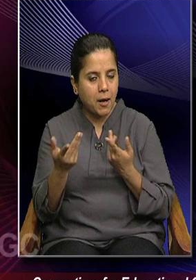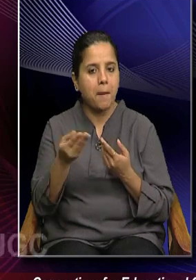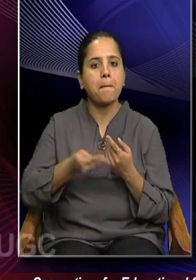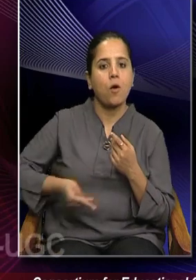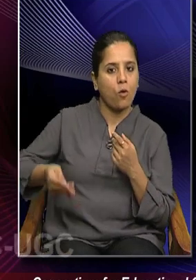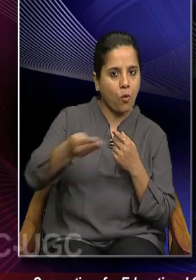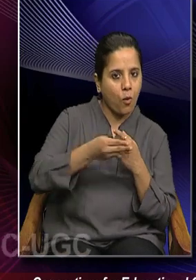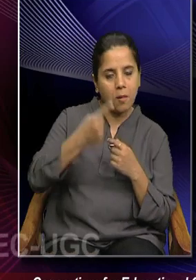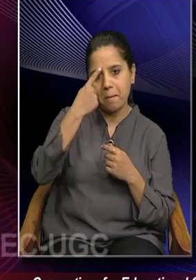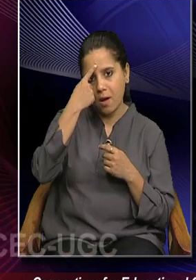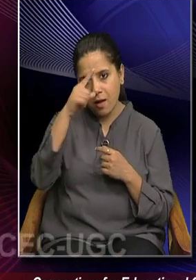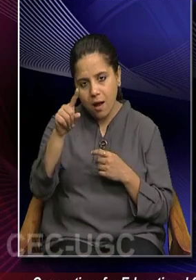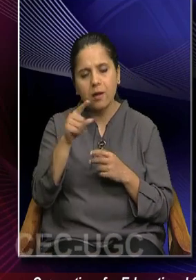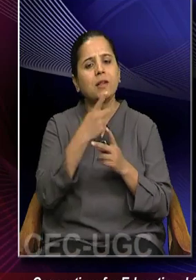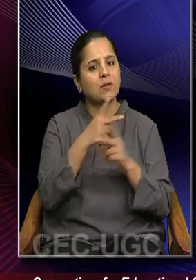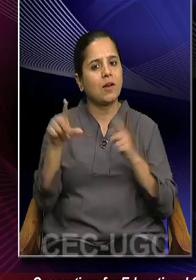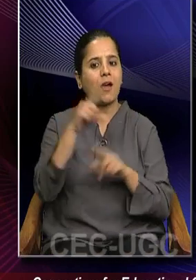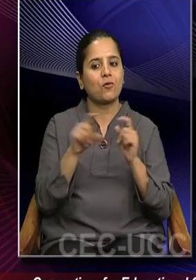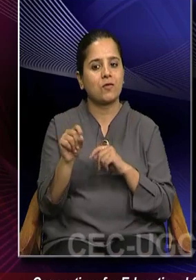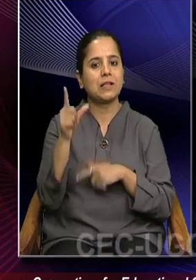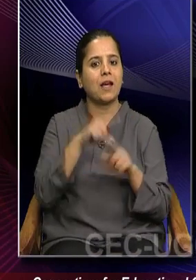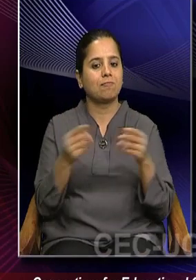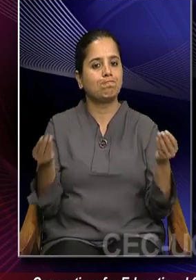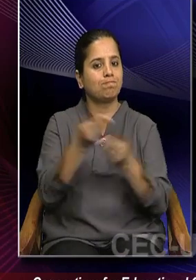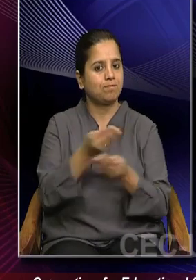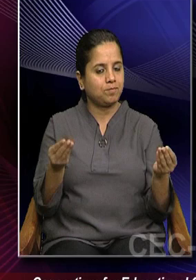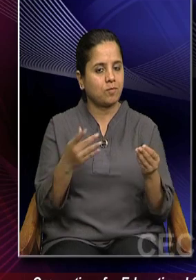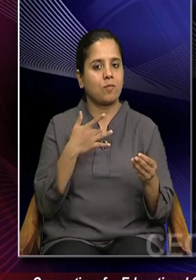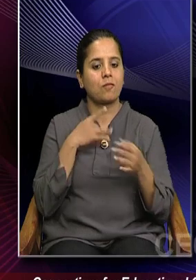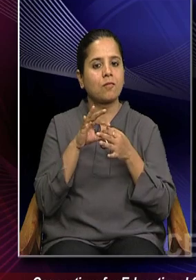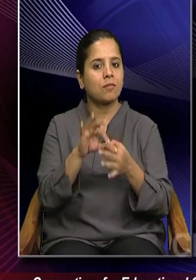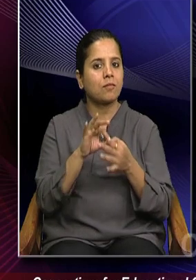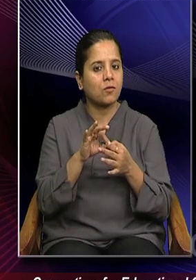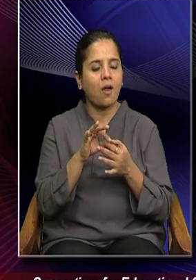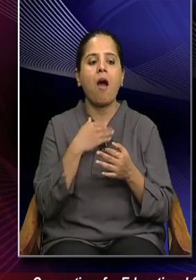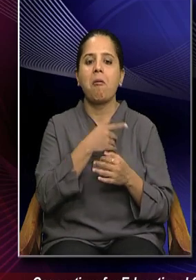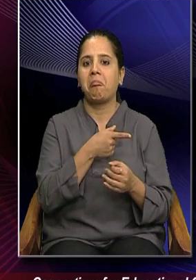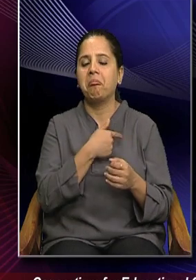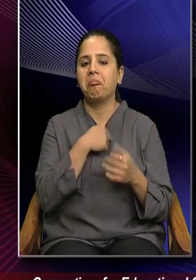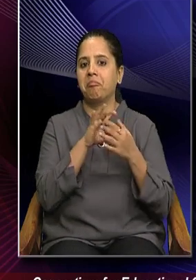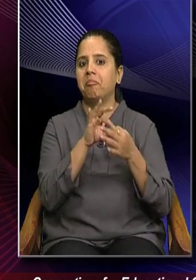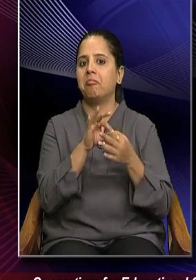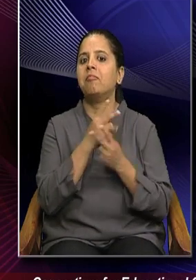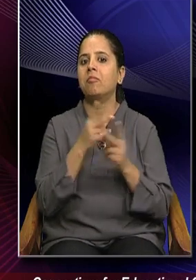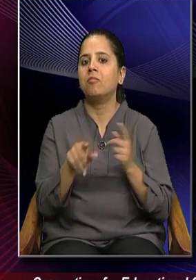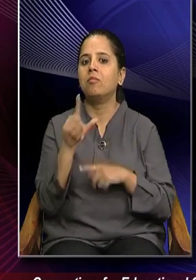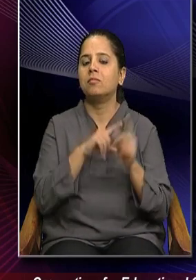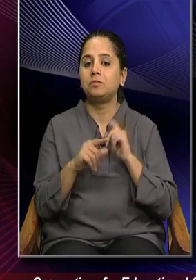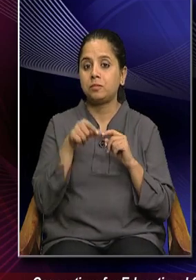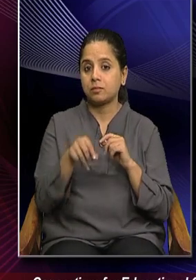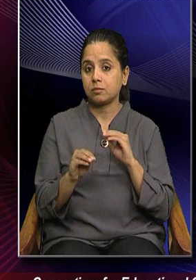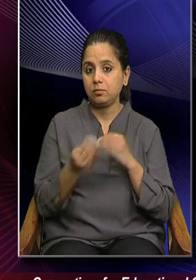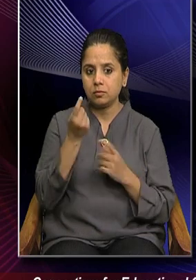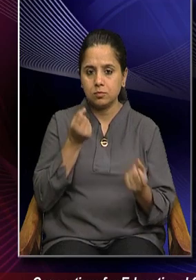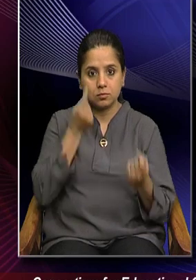Bengali, Marathi, etc., which builds a sense of belonging. It improves the